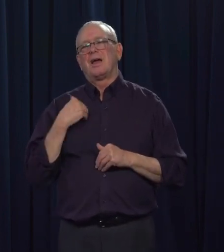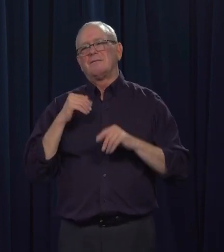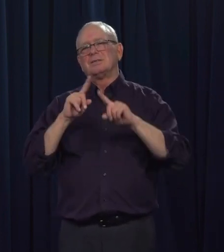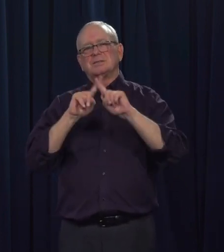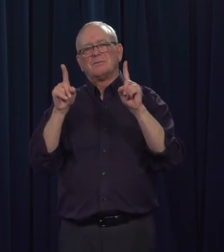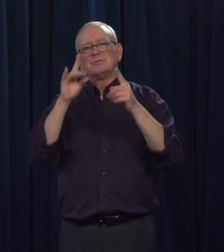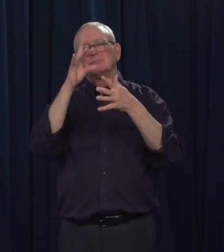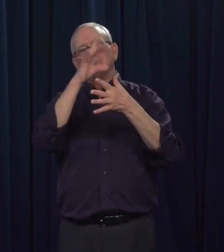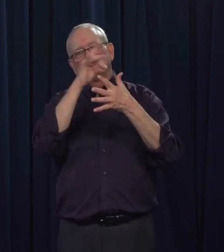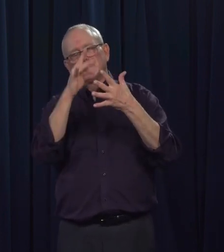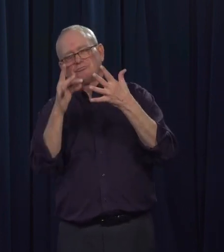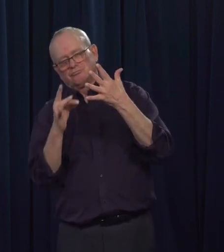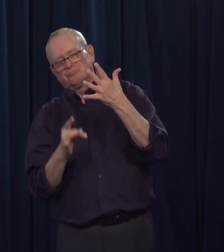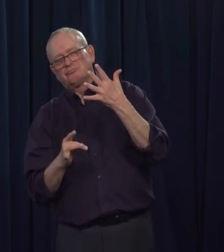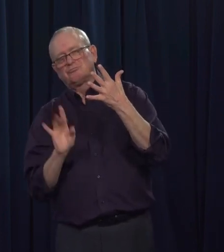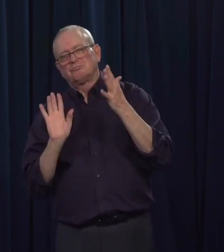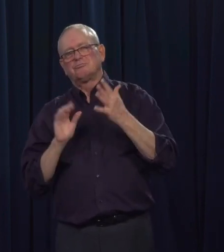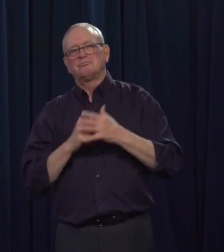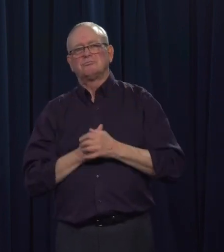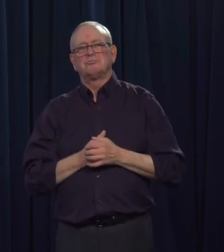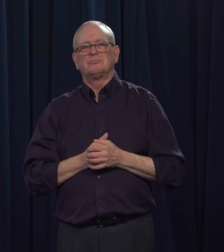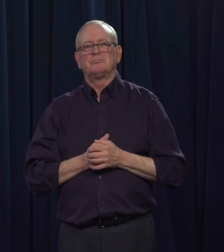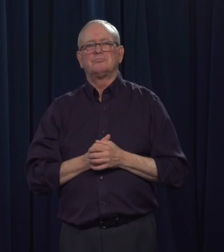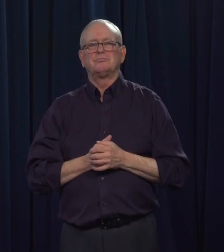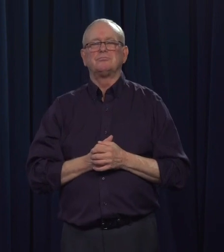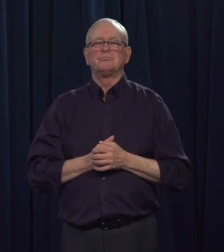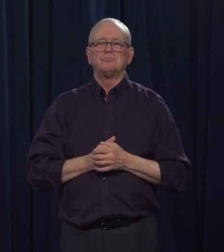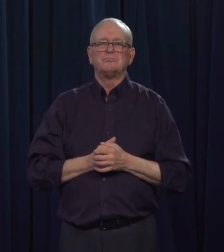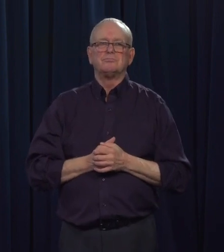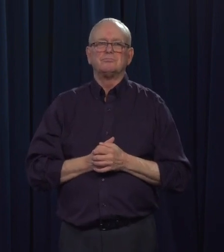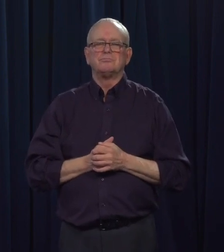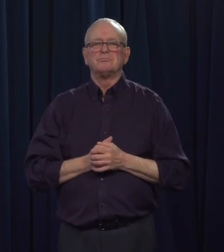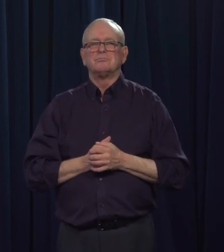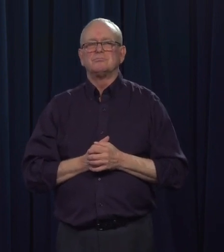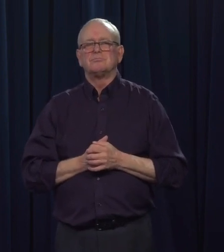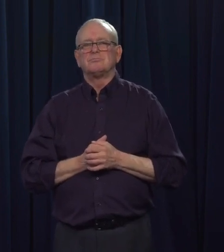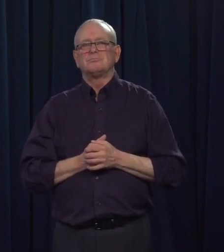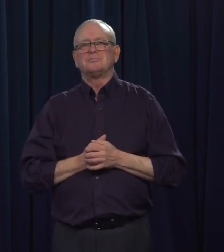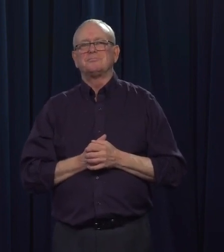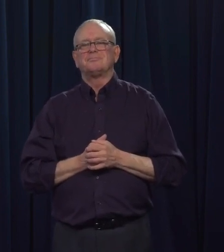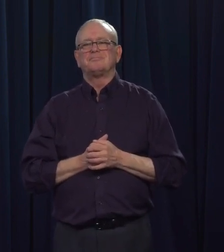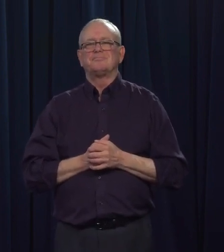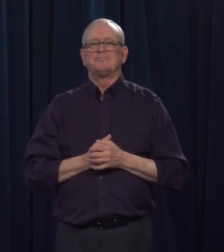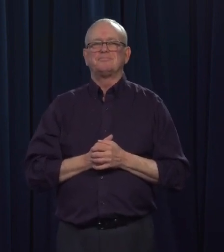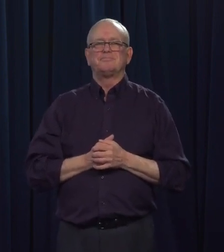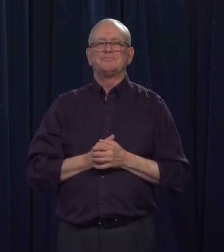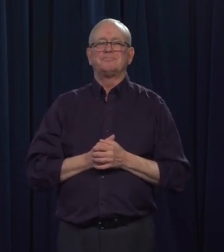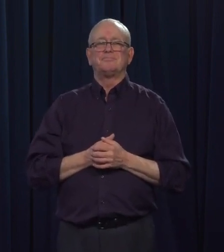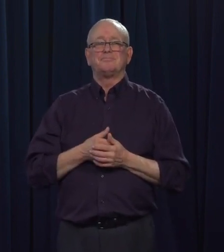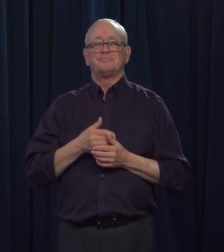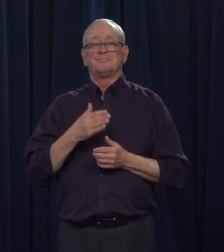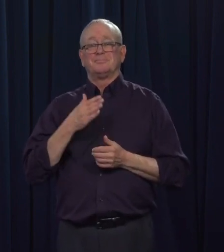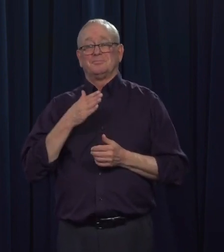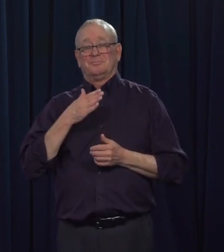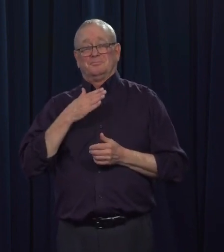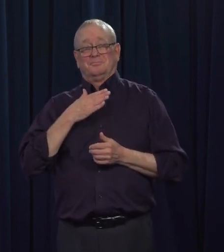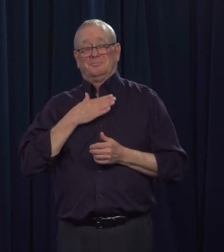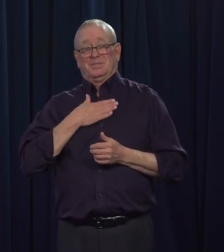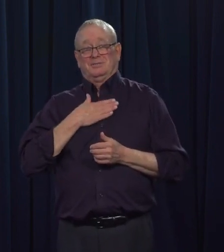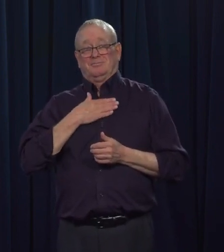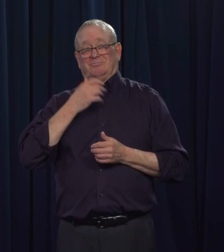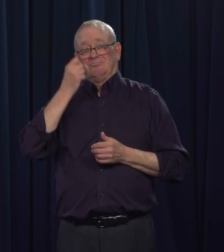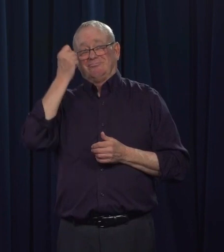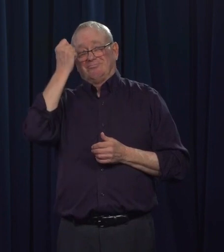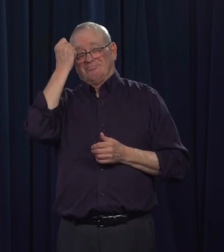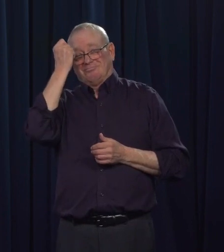there are, I think I would have to the information that I have is that we're still looking at some of those